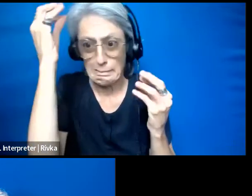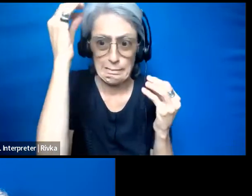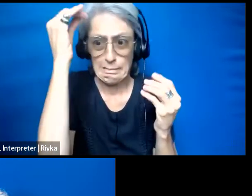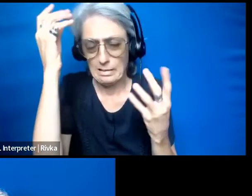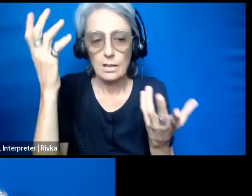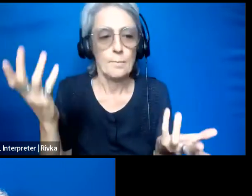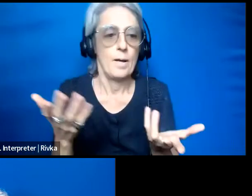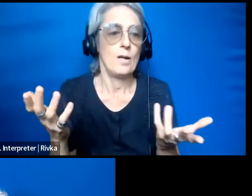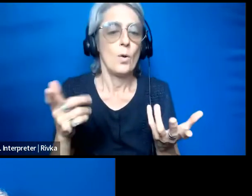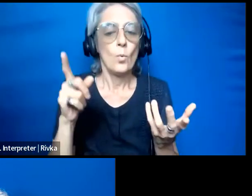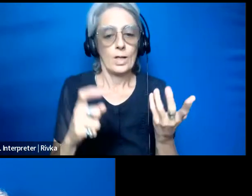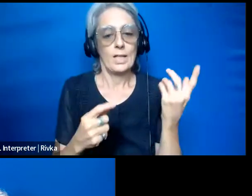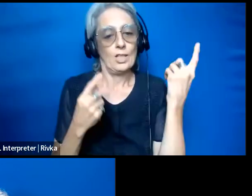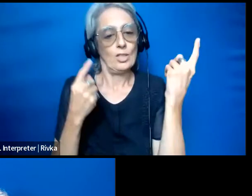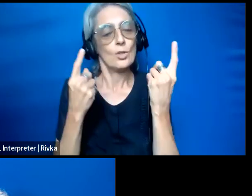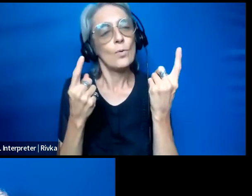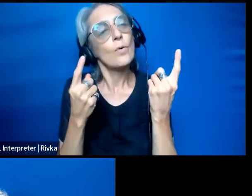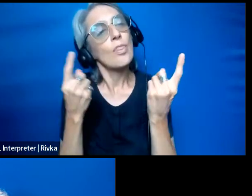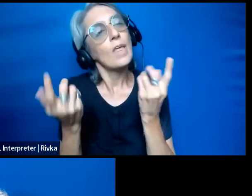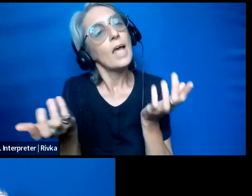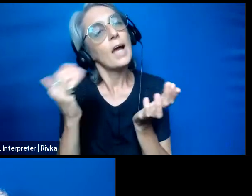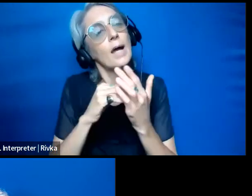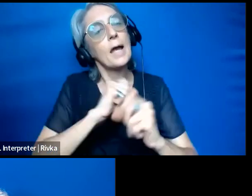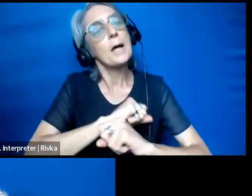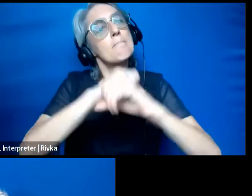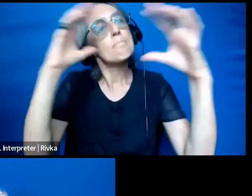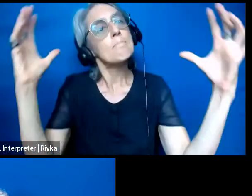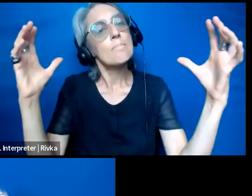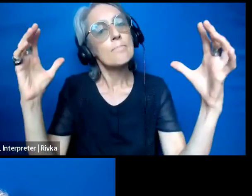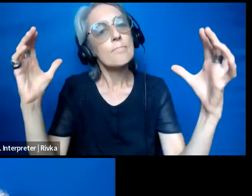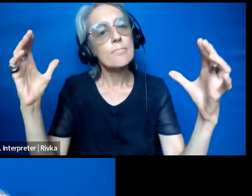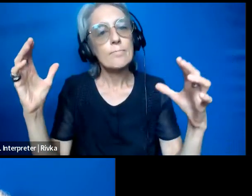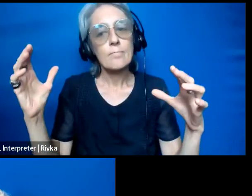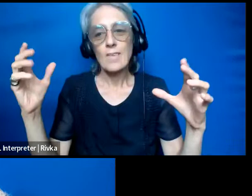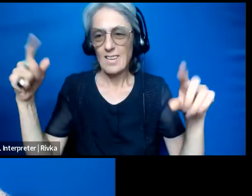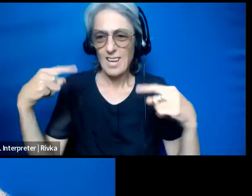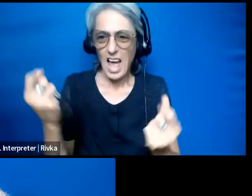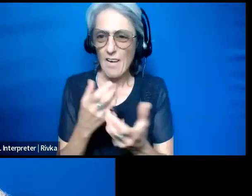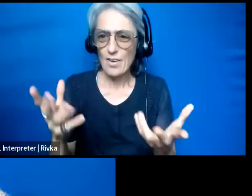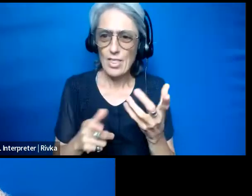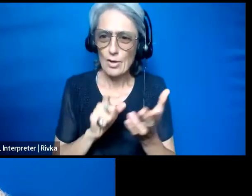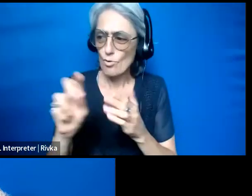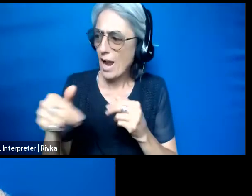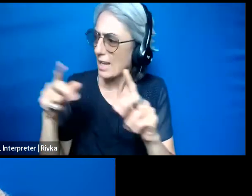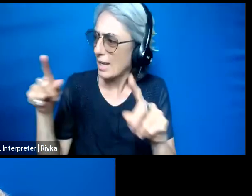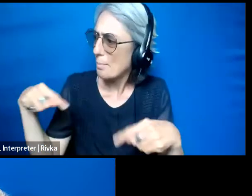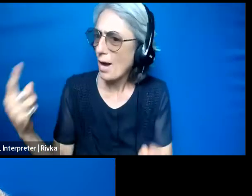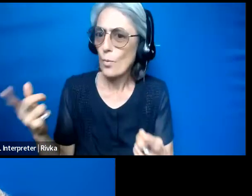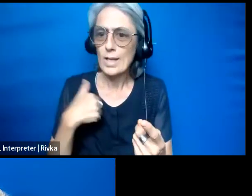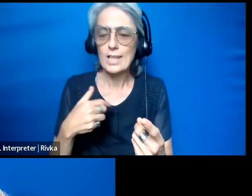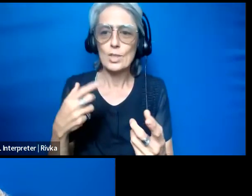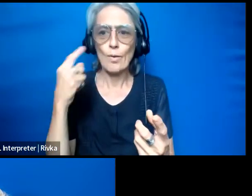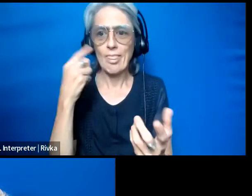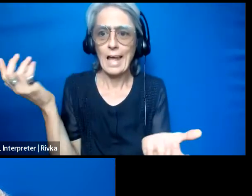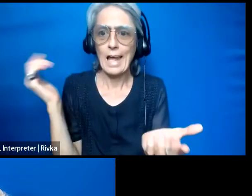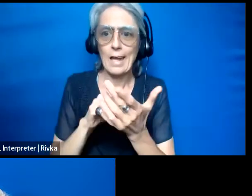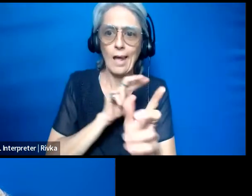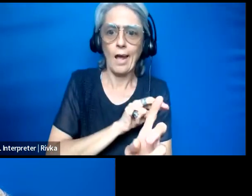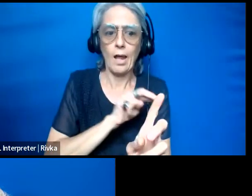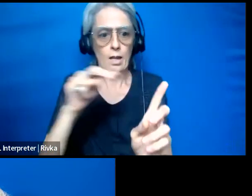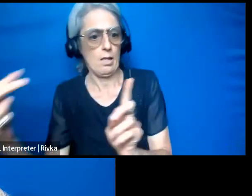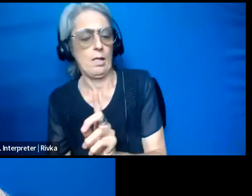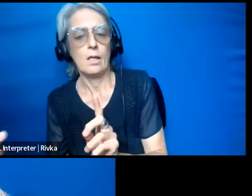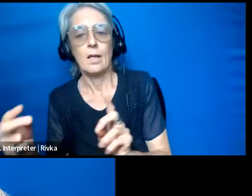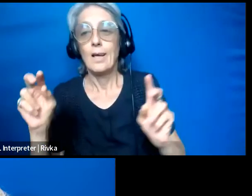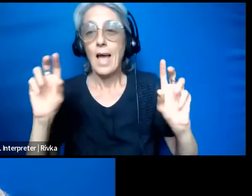to rethink everything we're writing about issue framing, about